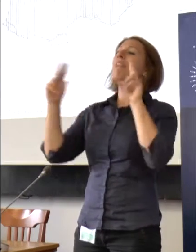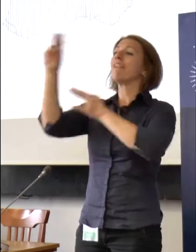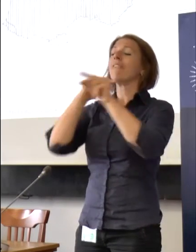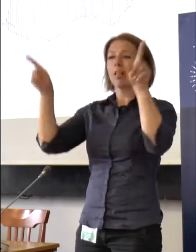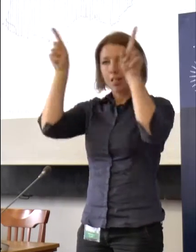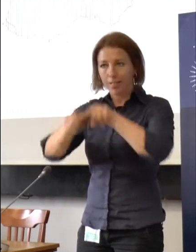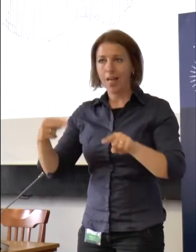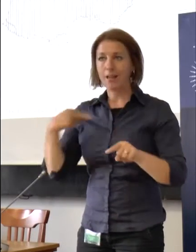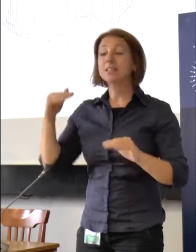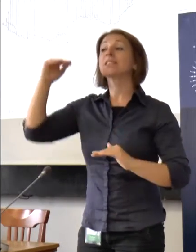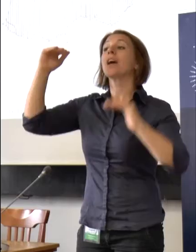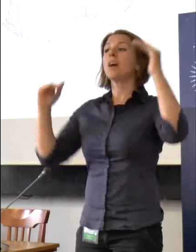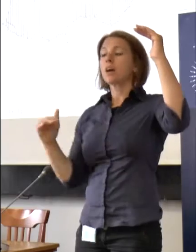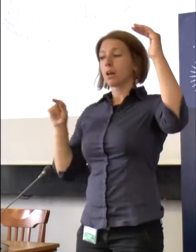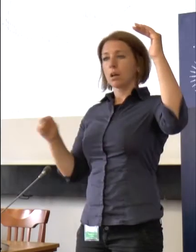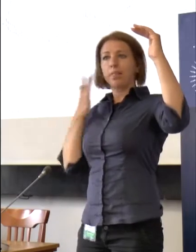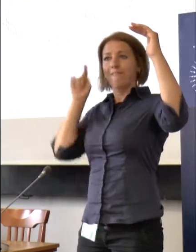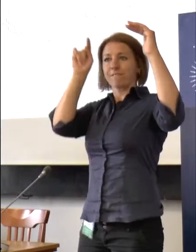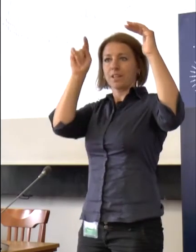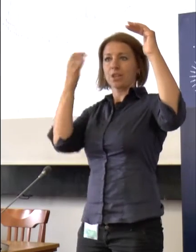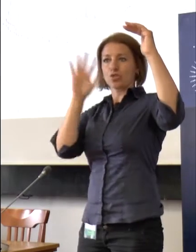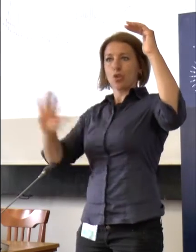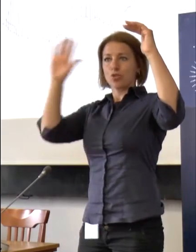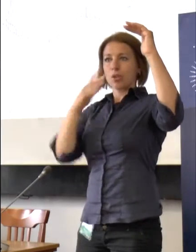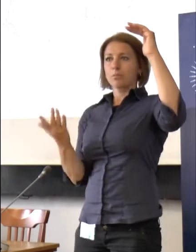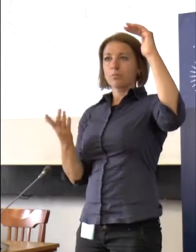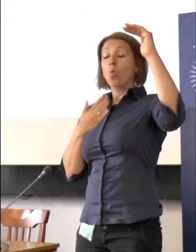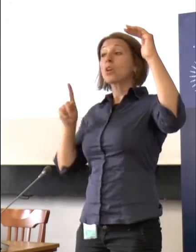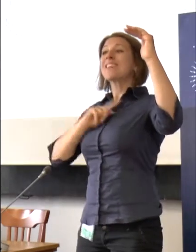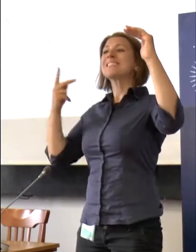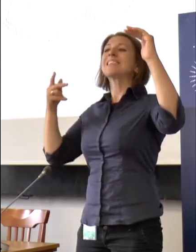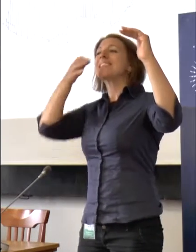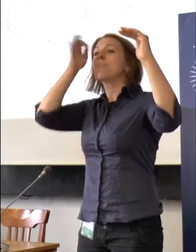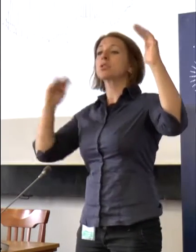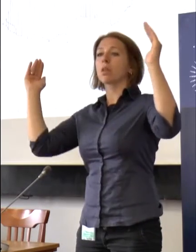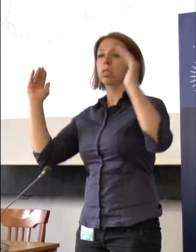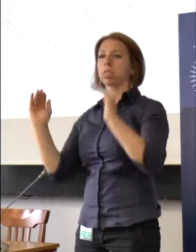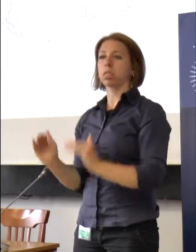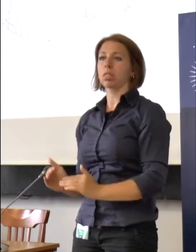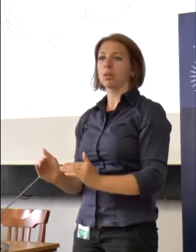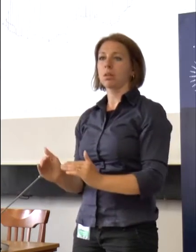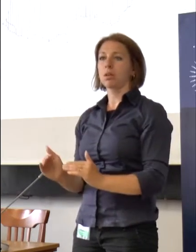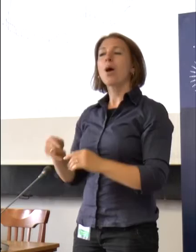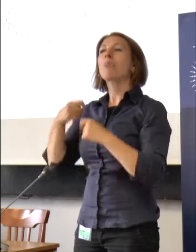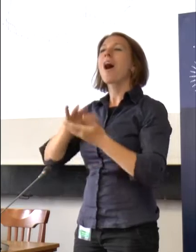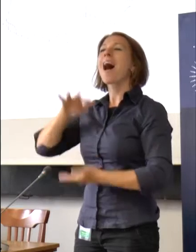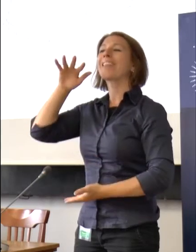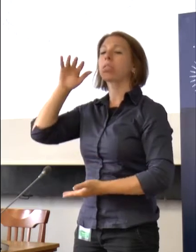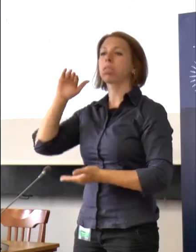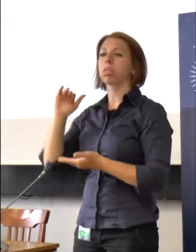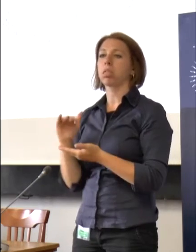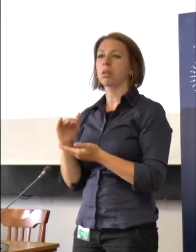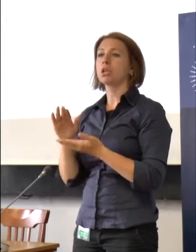consequences for the language and for the society. So first for the language. The European